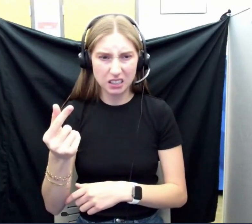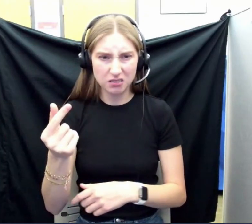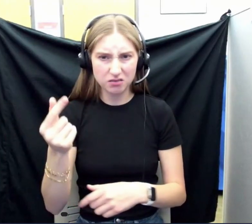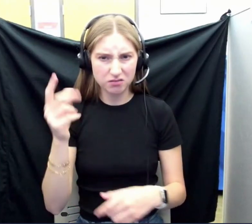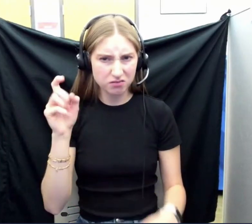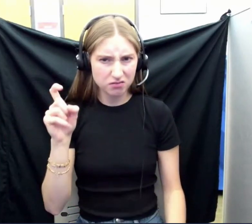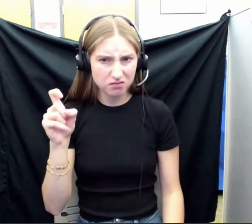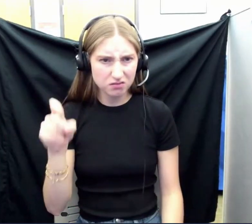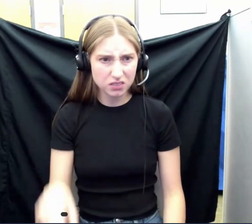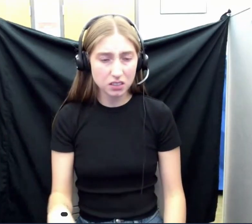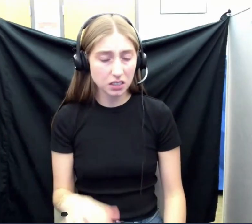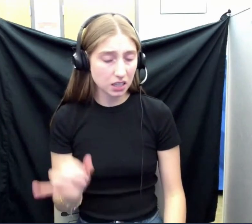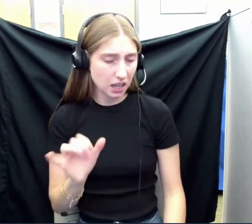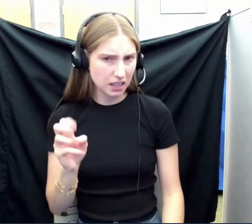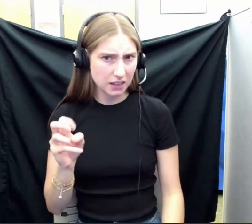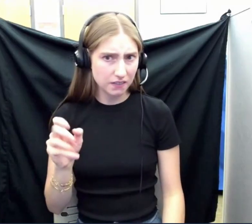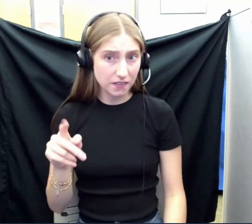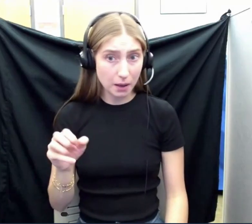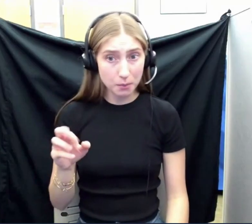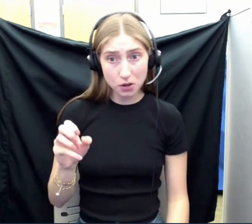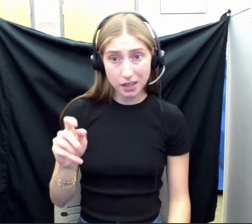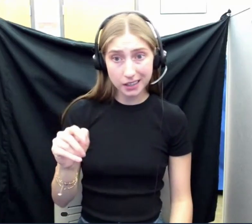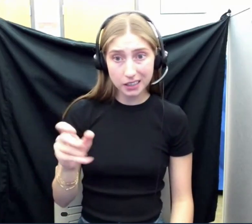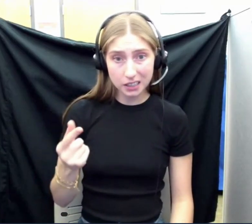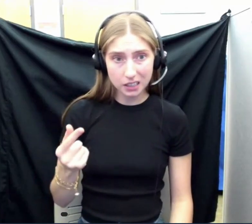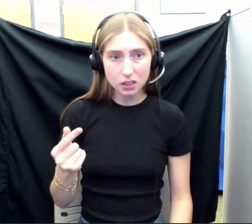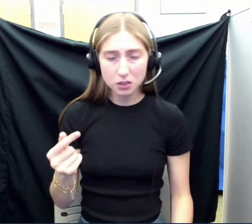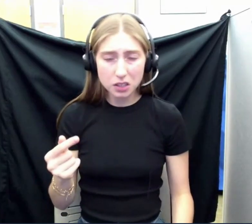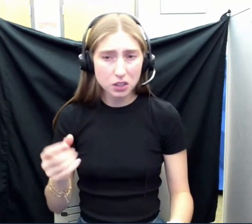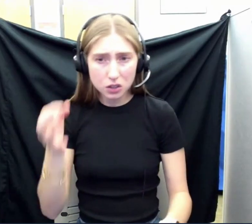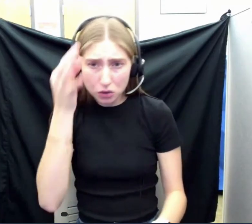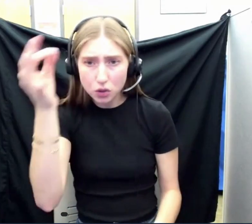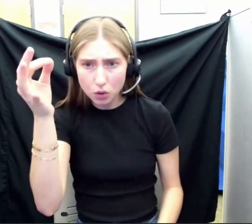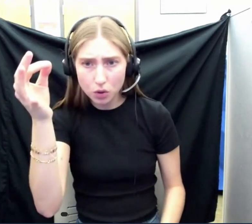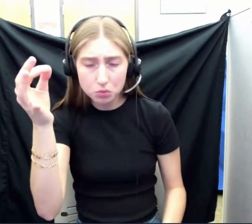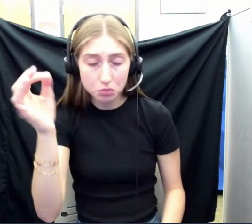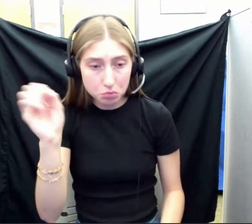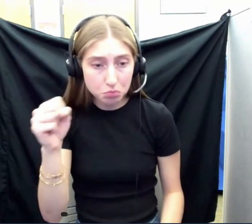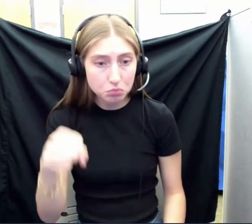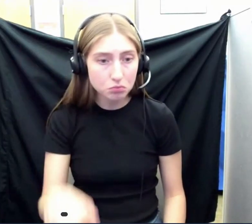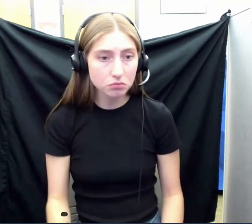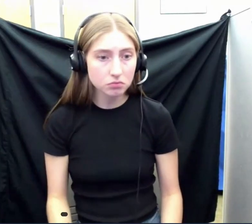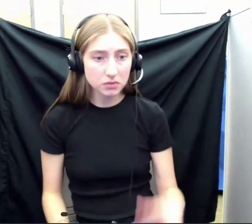got pretty close. What do we know about two things? First of all, this Pepsi, is it